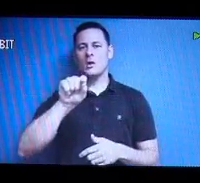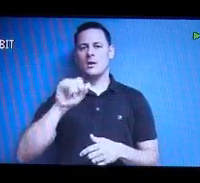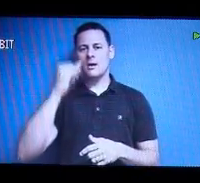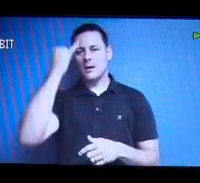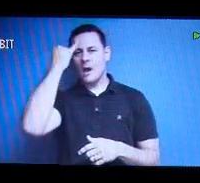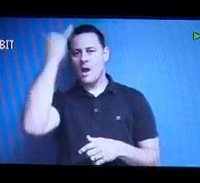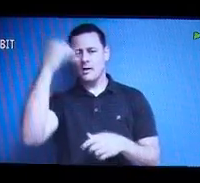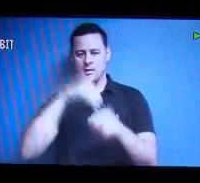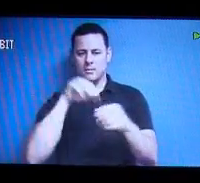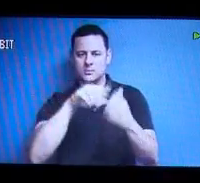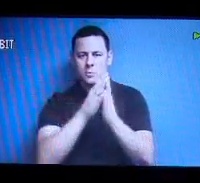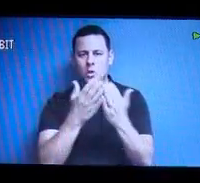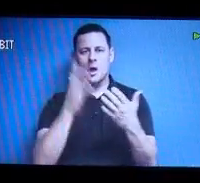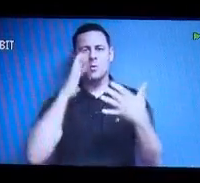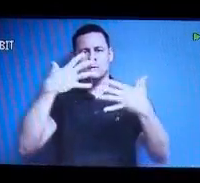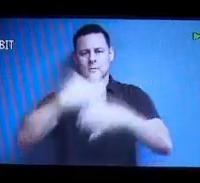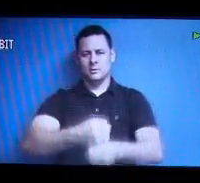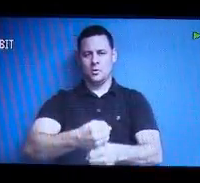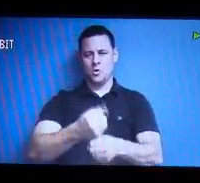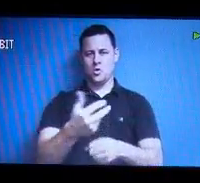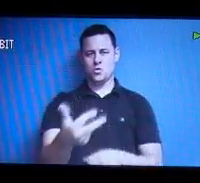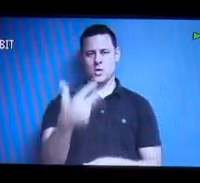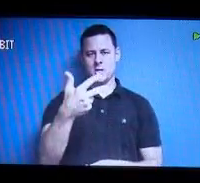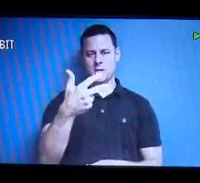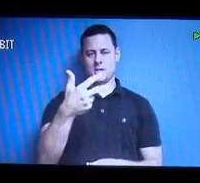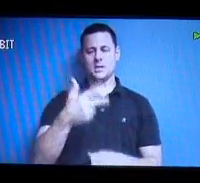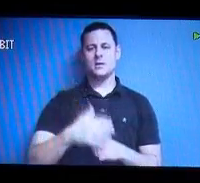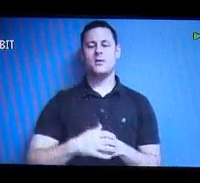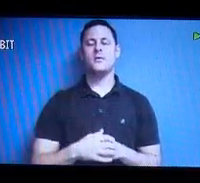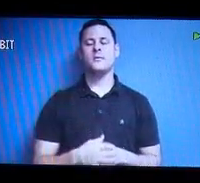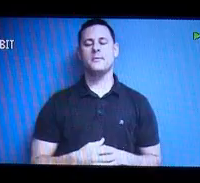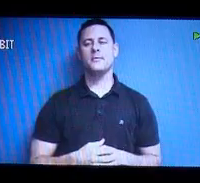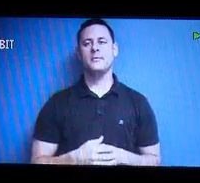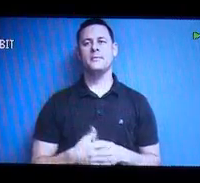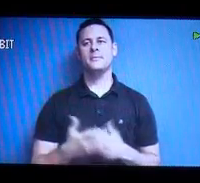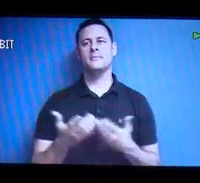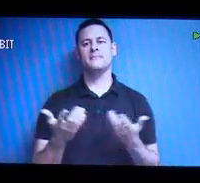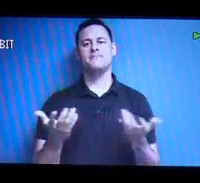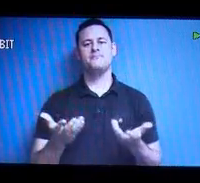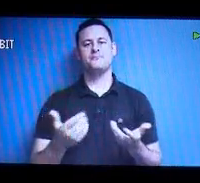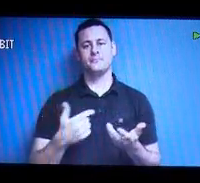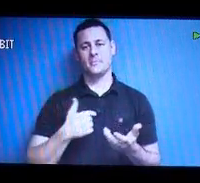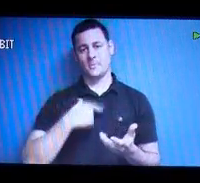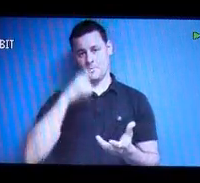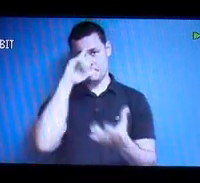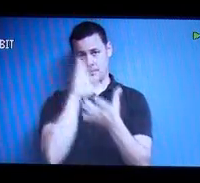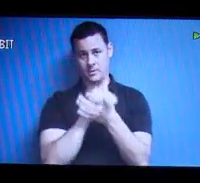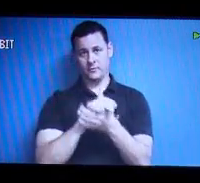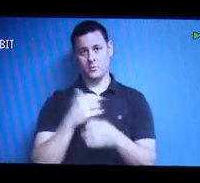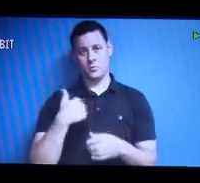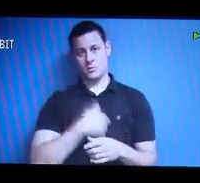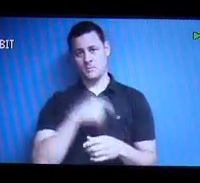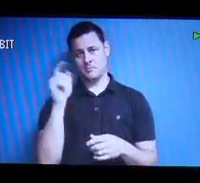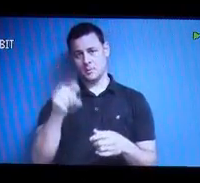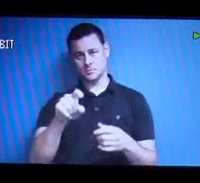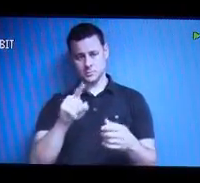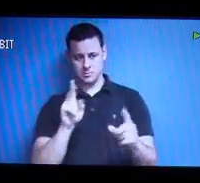focus in on just three. Again, what I believe in is that we have to apply financial theory, but we have to apply it